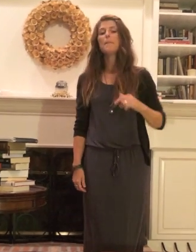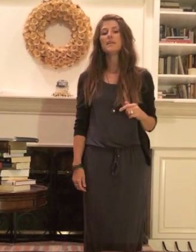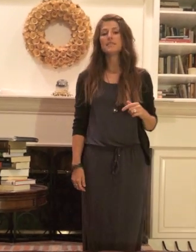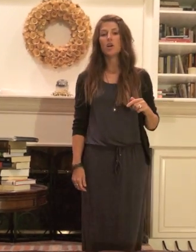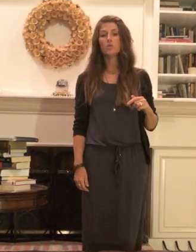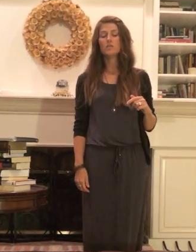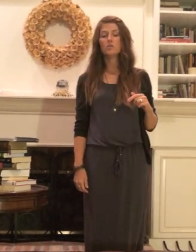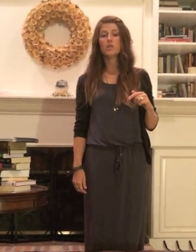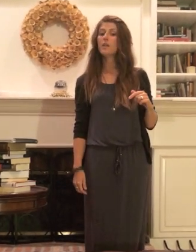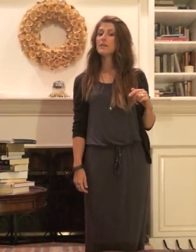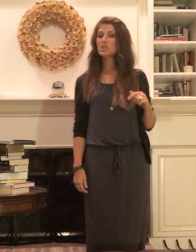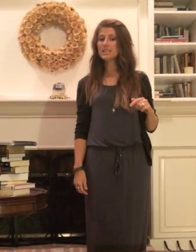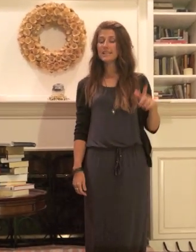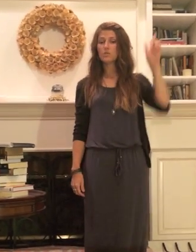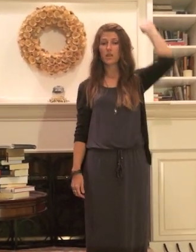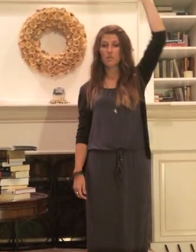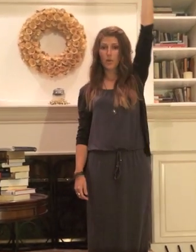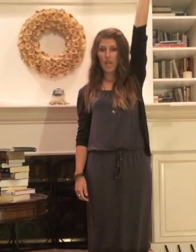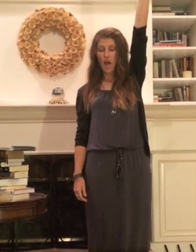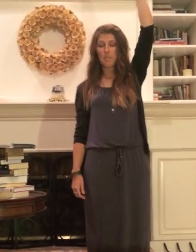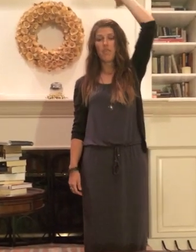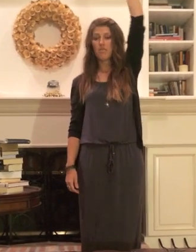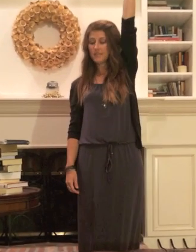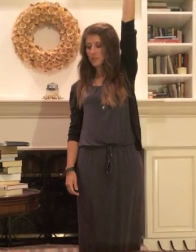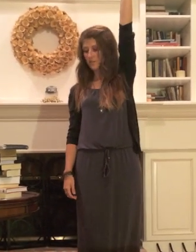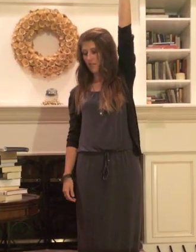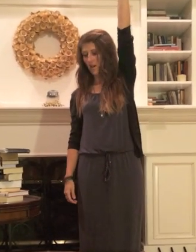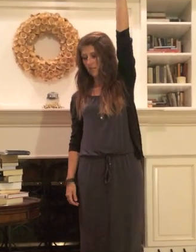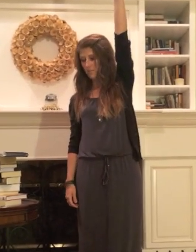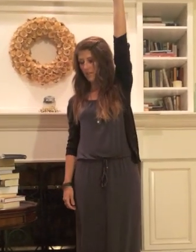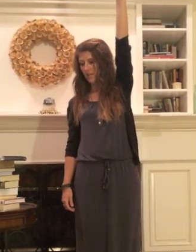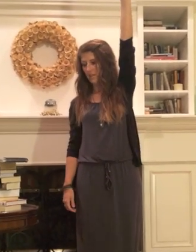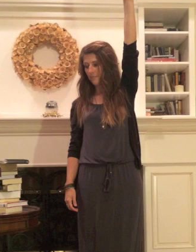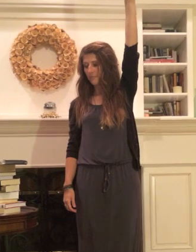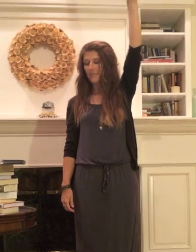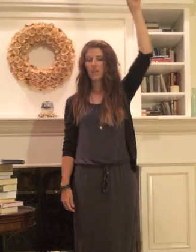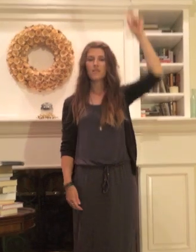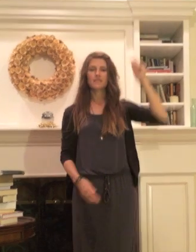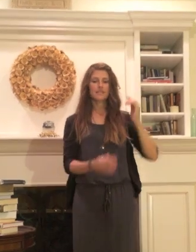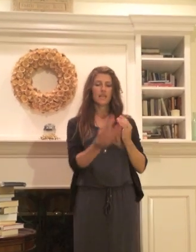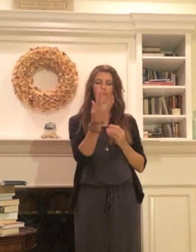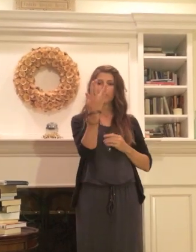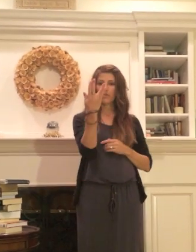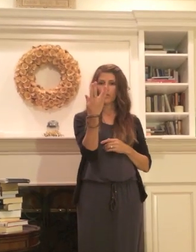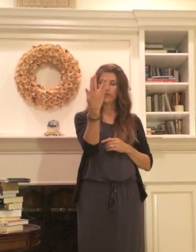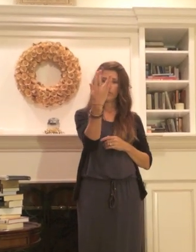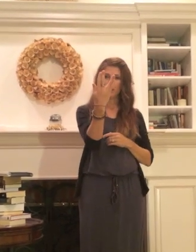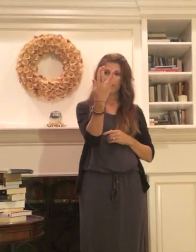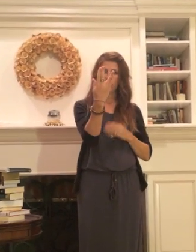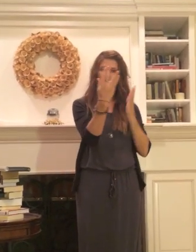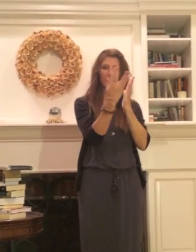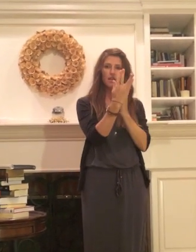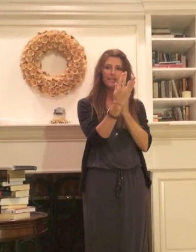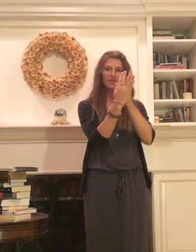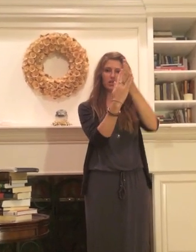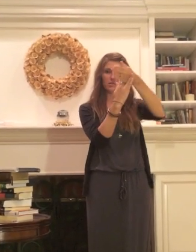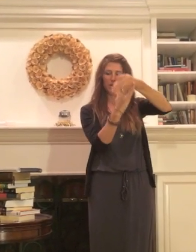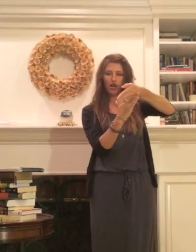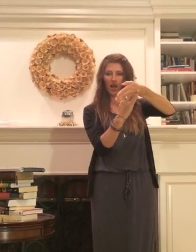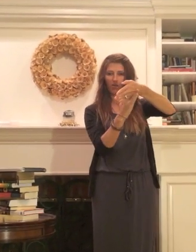But so since we're talking about Jesus, we're going to point up. This was with God in the beginning. The sign for through, if you put your fingers like this and you just put your hand